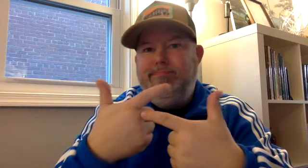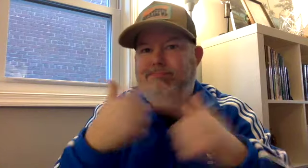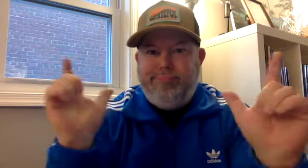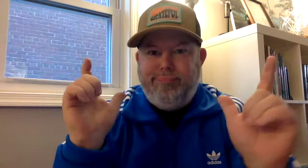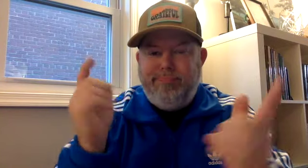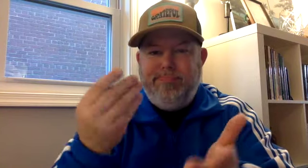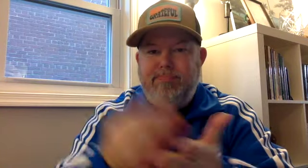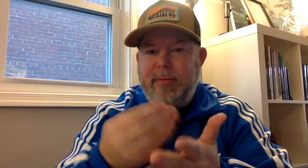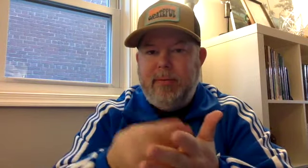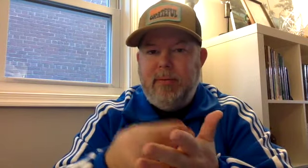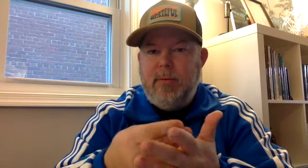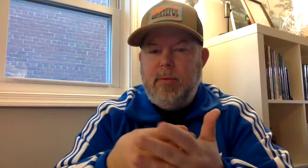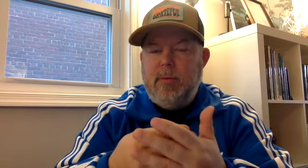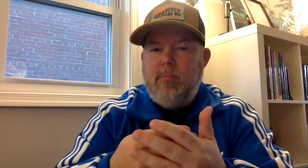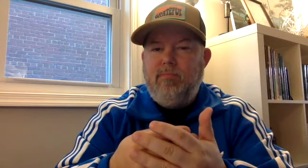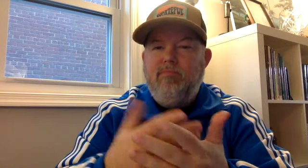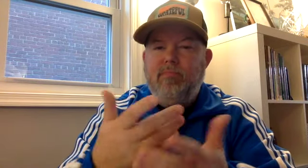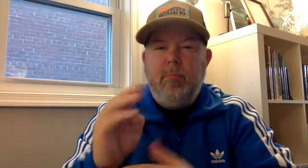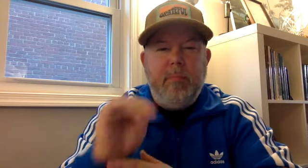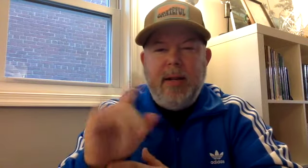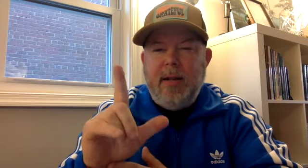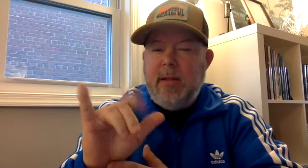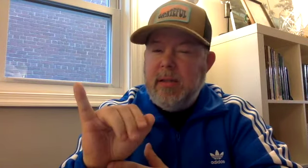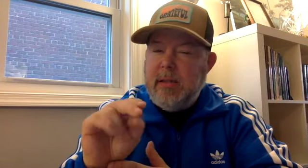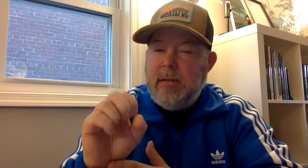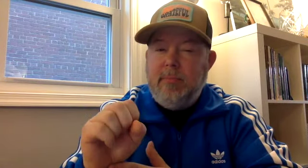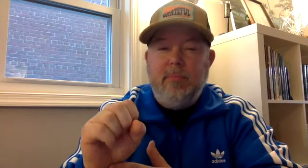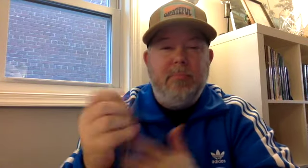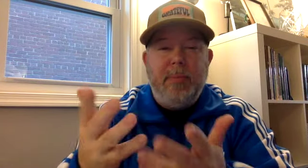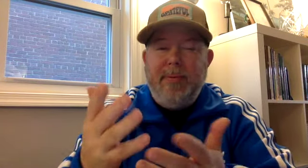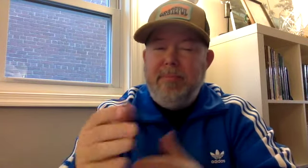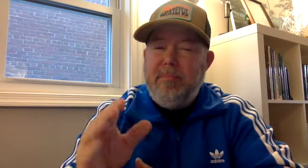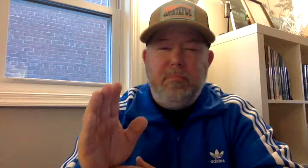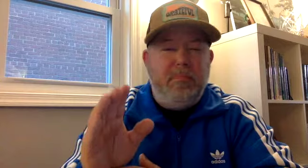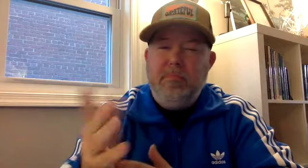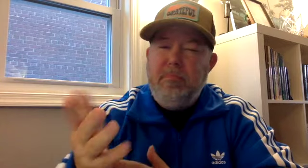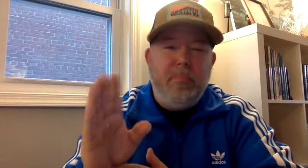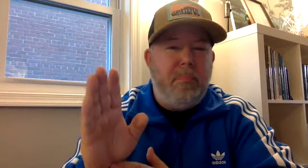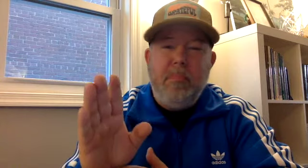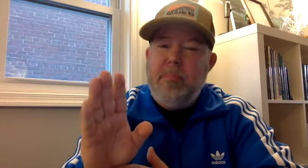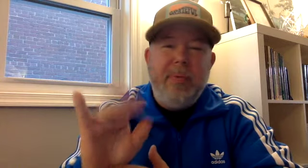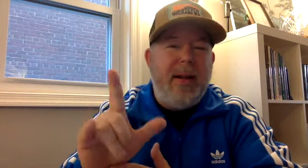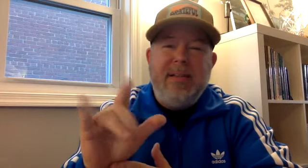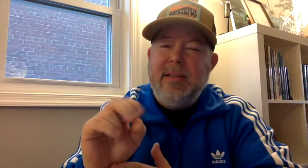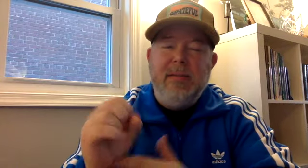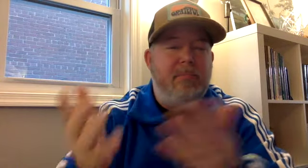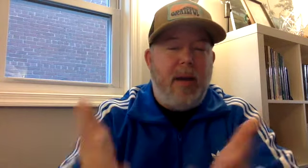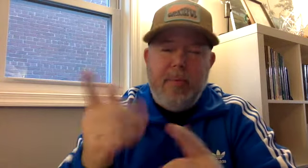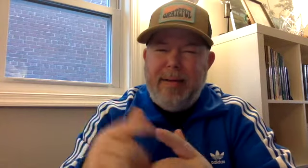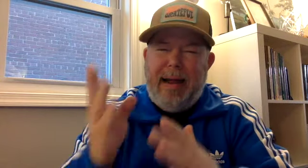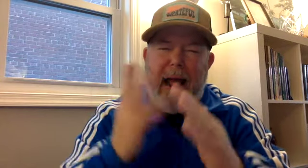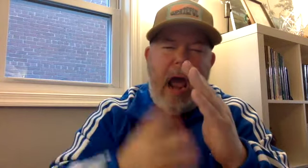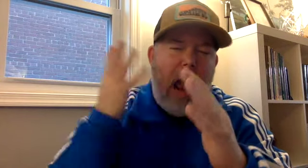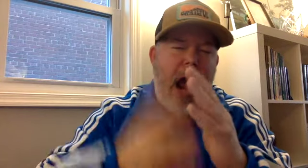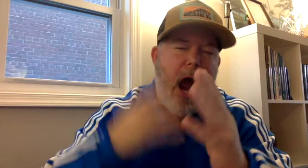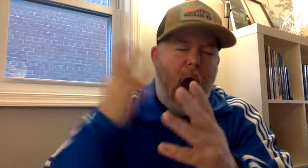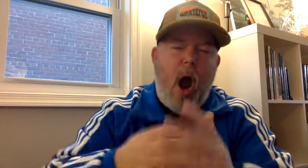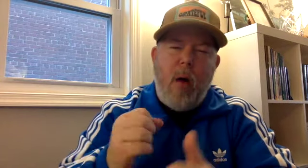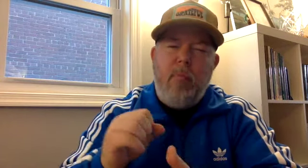Putin, which makes his complete and utter refusal to confront the disgraced ex-president, the one who wanted to overturn an election